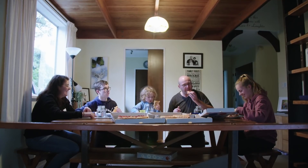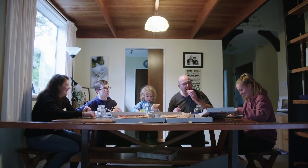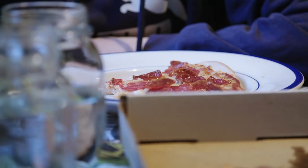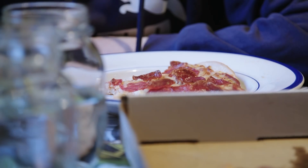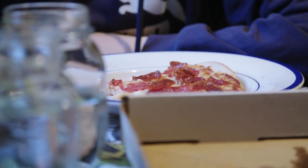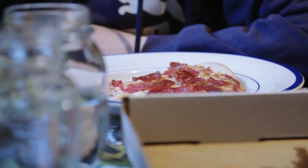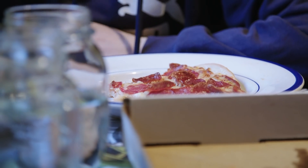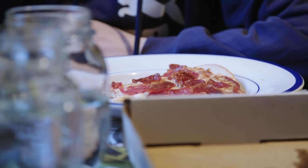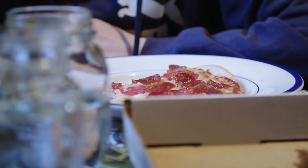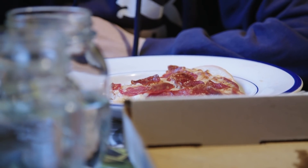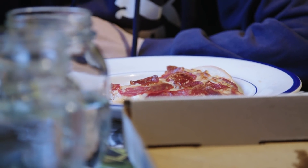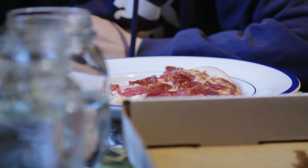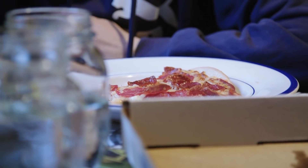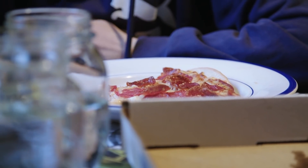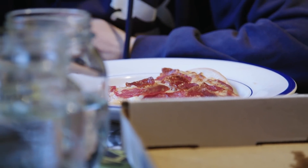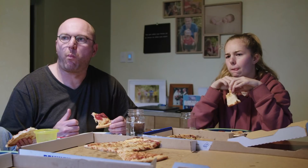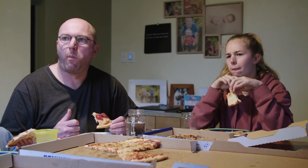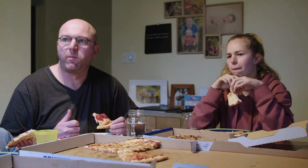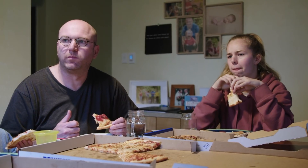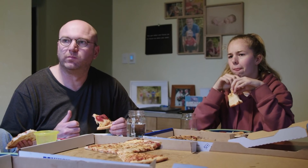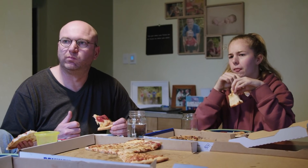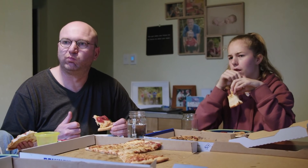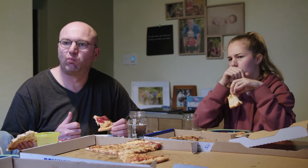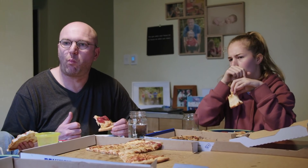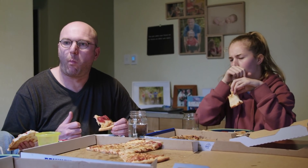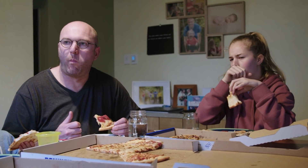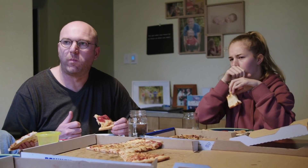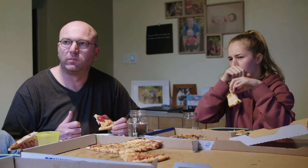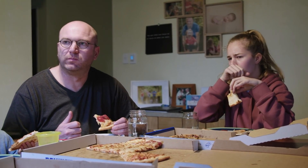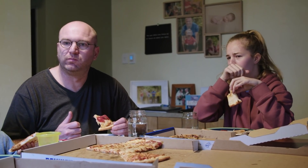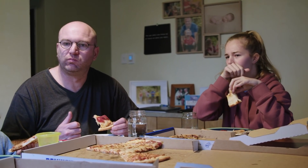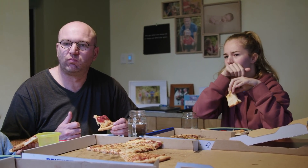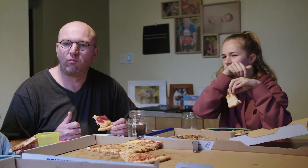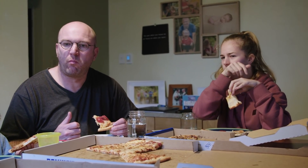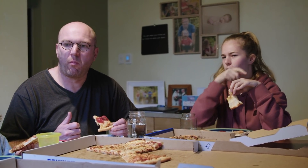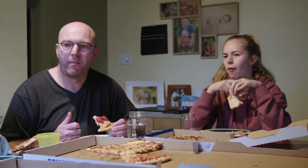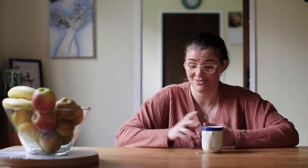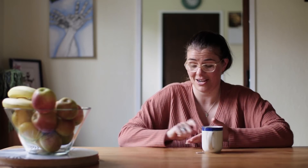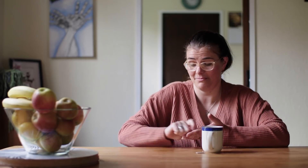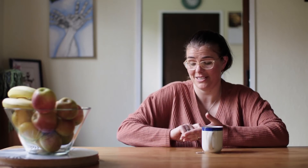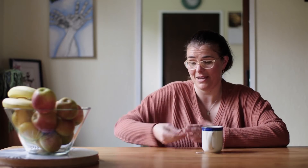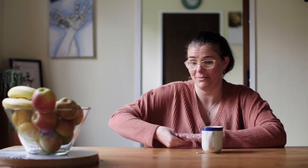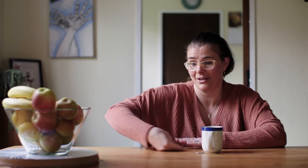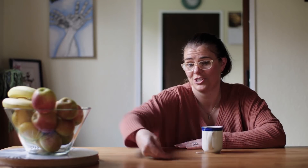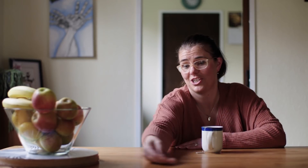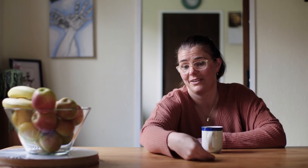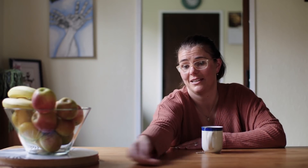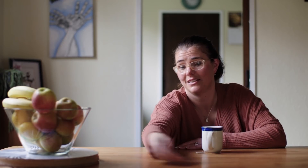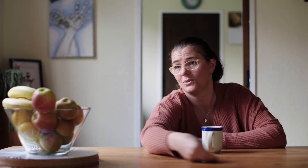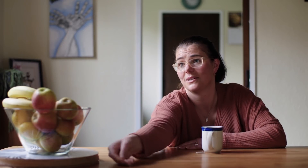It's hard things like when Oliver's in the toilet forever and you can't shout out and go, get out of the loo. We used to write in bits of paper and I would shove it under the door